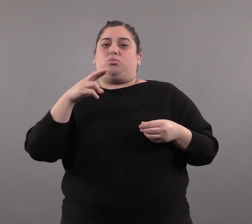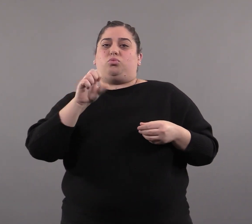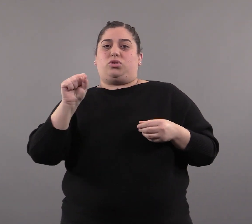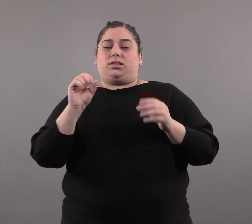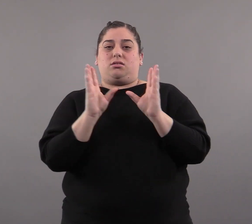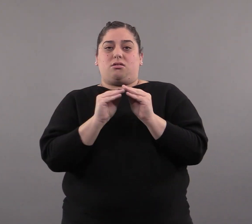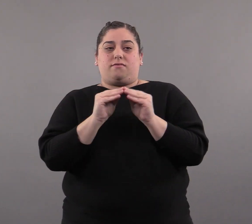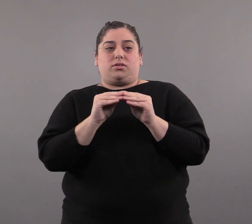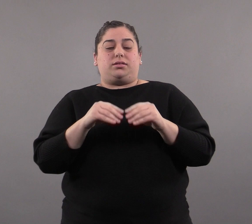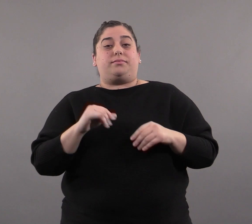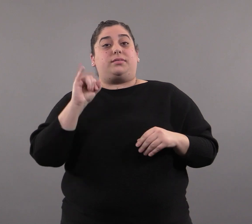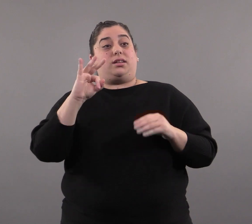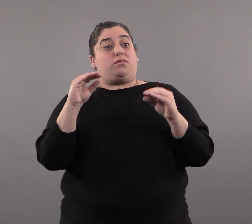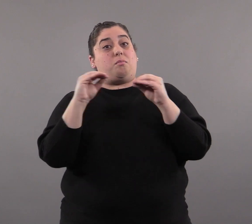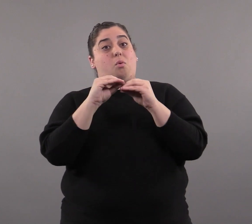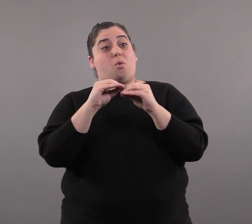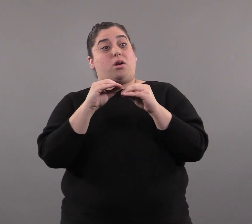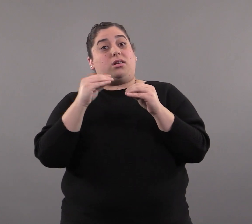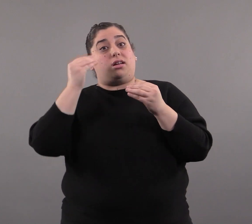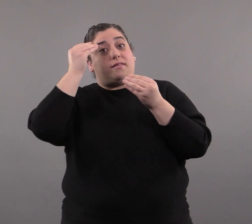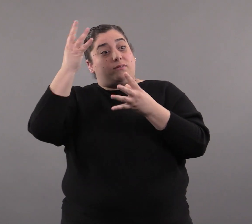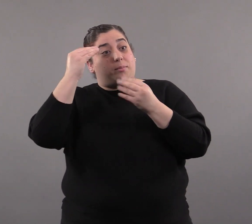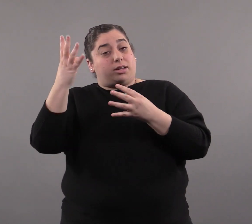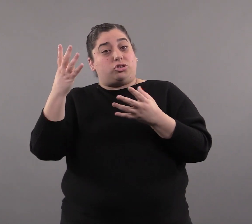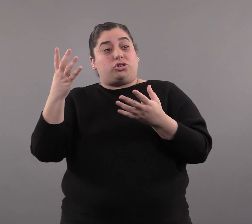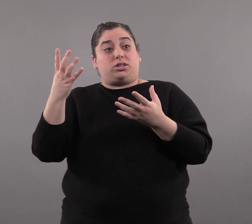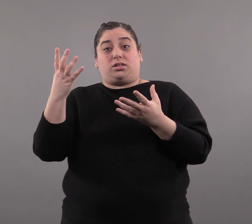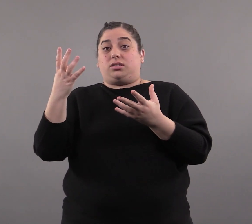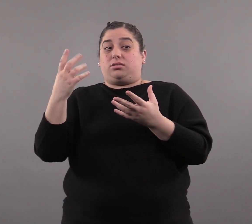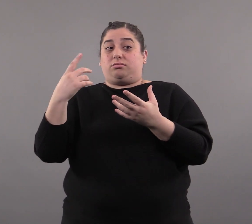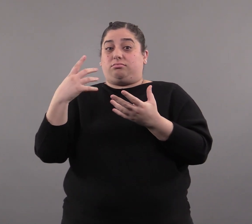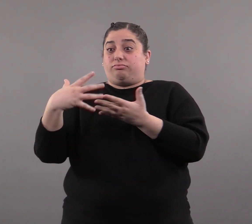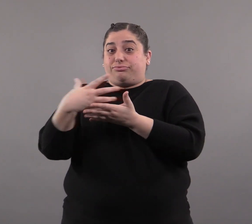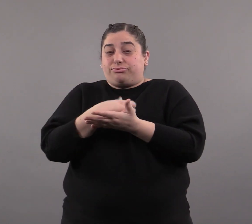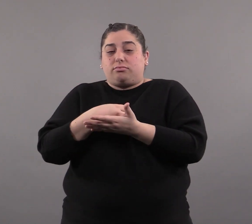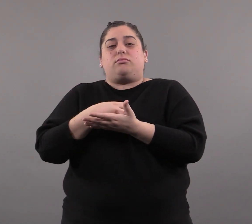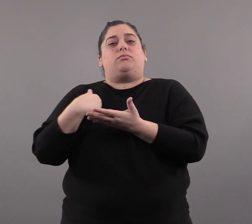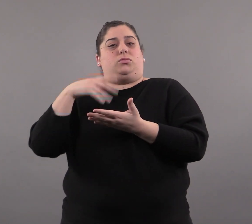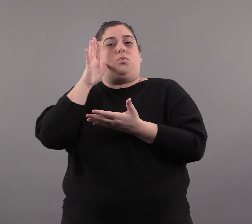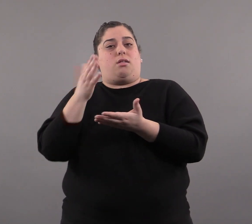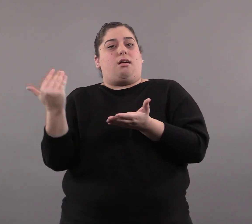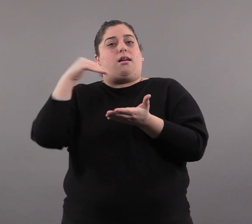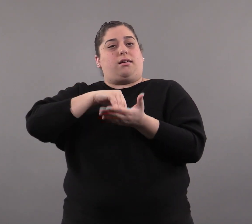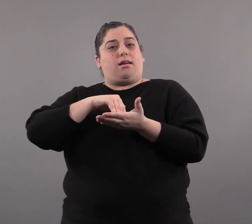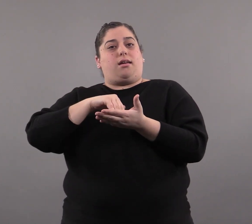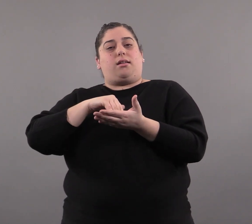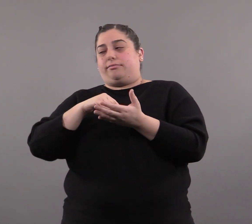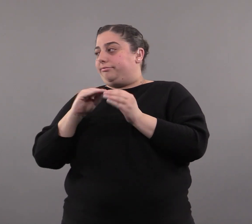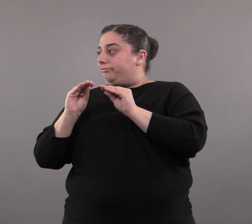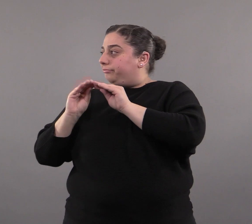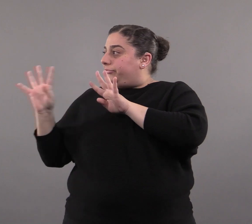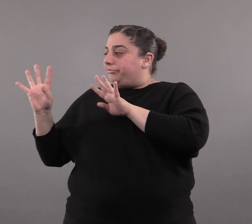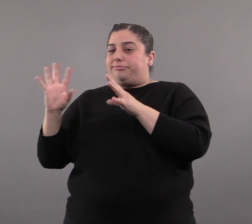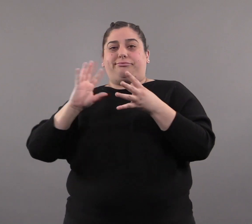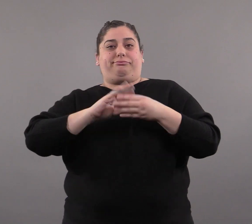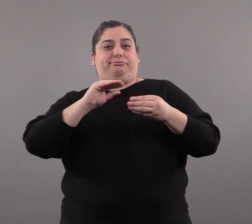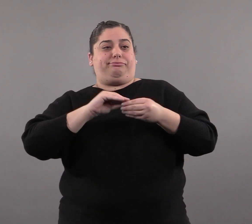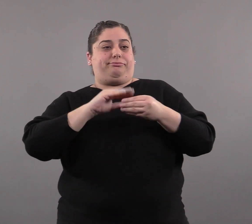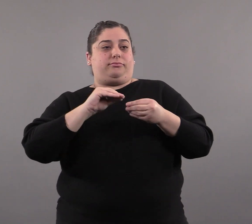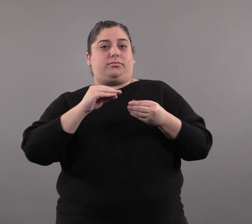and as is our commitment and as is our pattern, we will keep you all informed. Thank you so much for being here this evening,